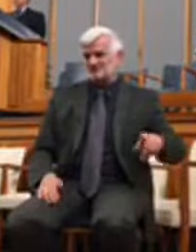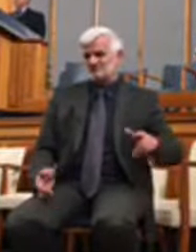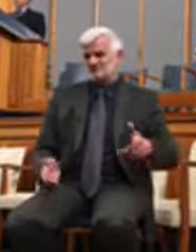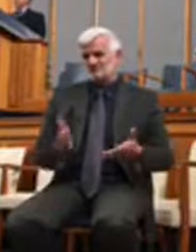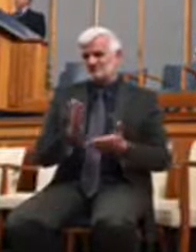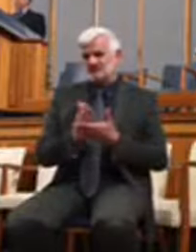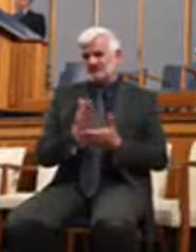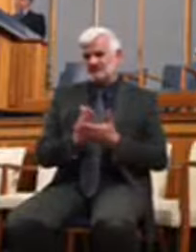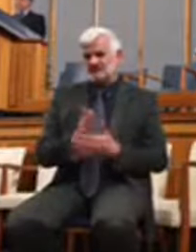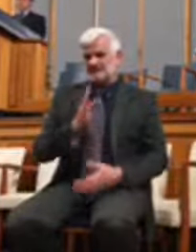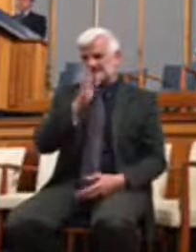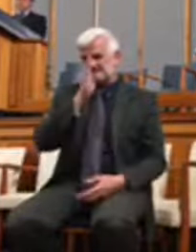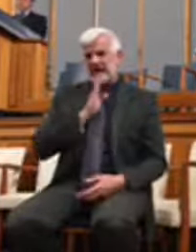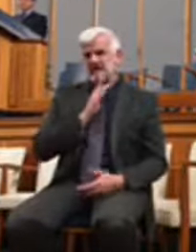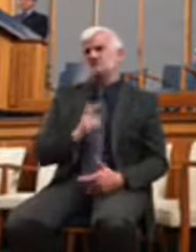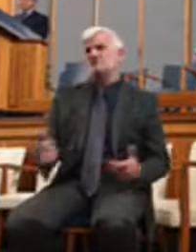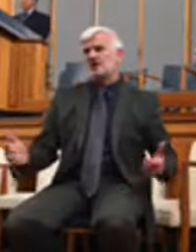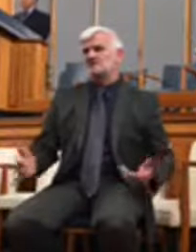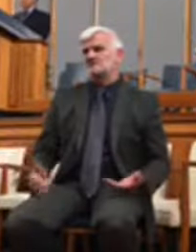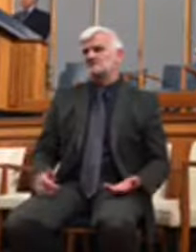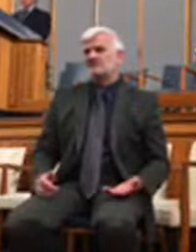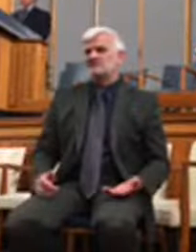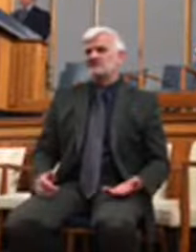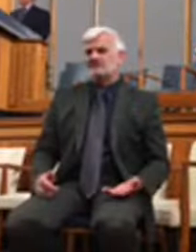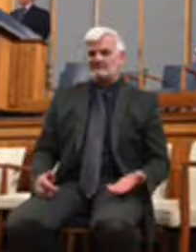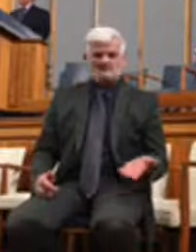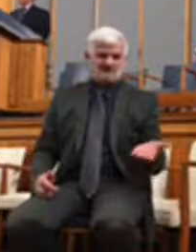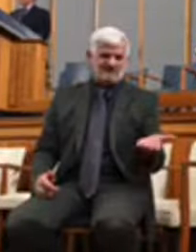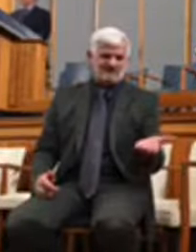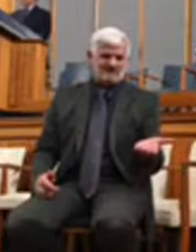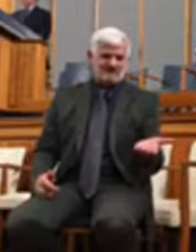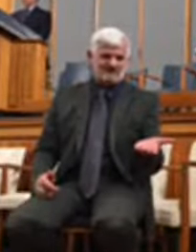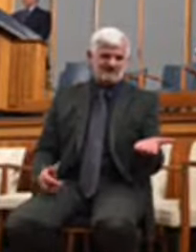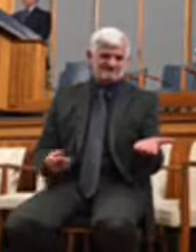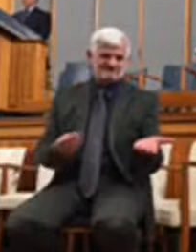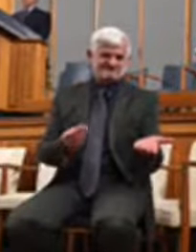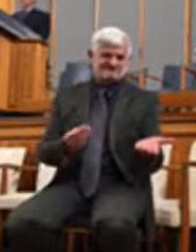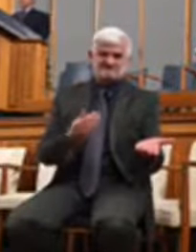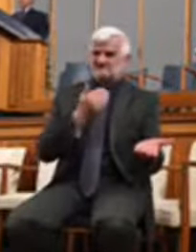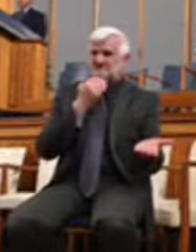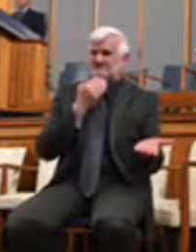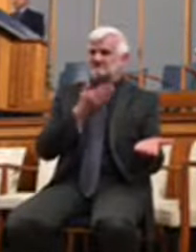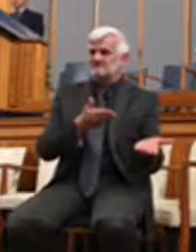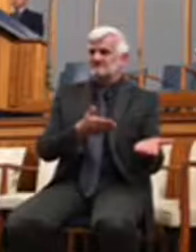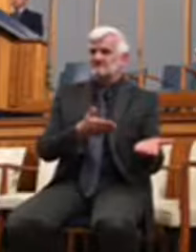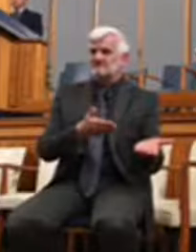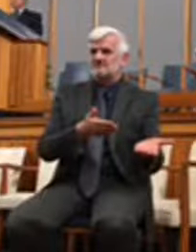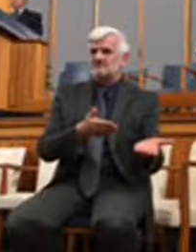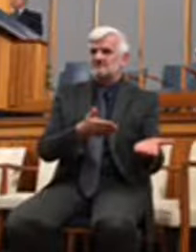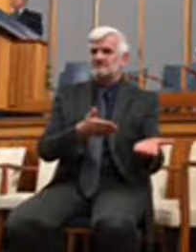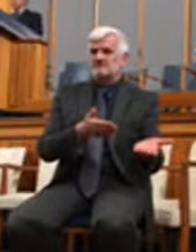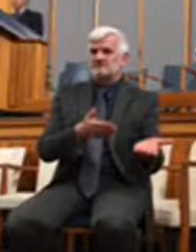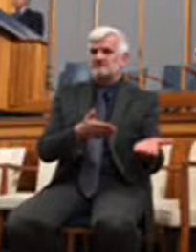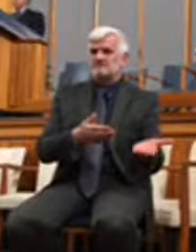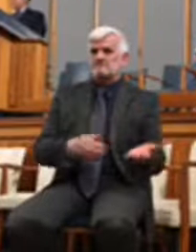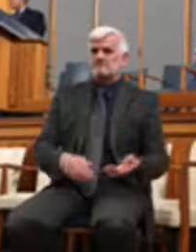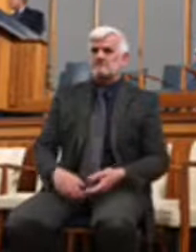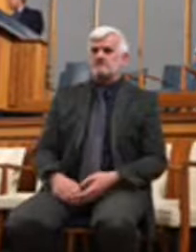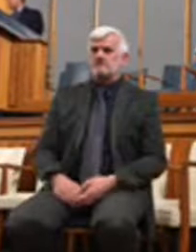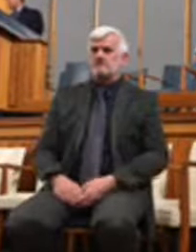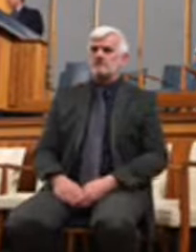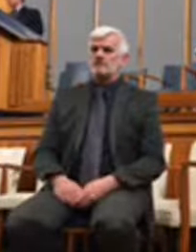miserable of all men. But I think, I try to convince myself